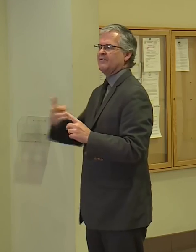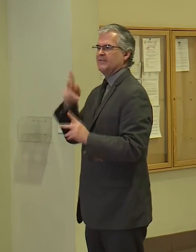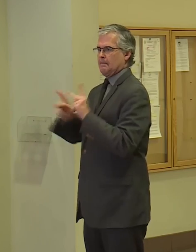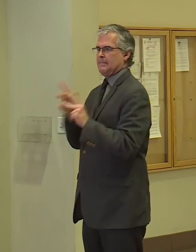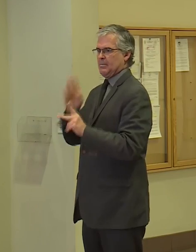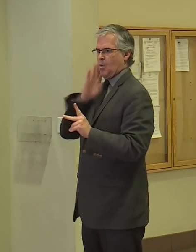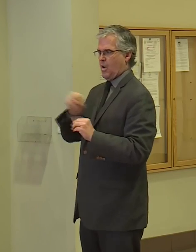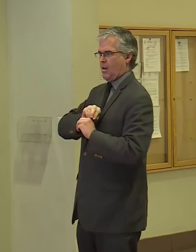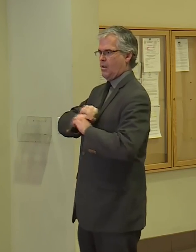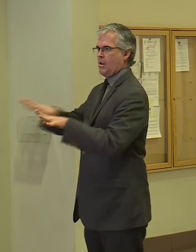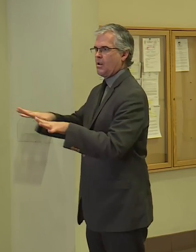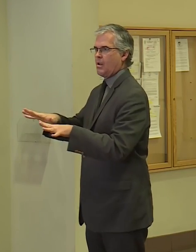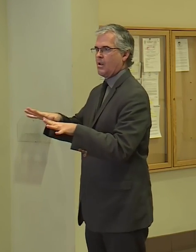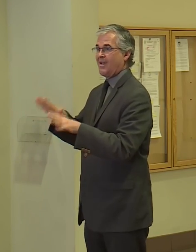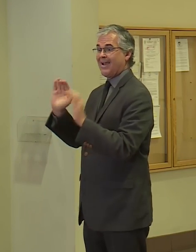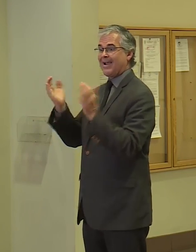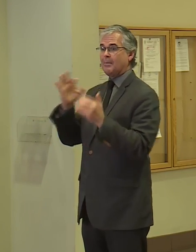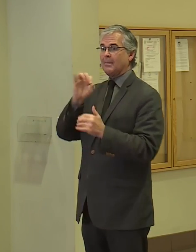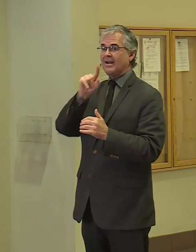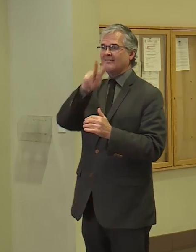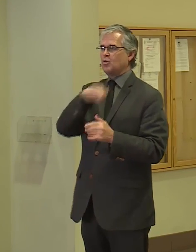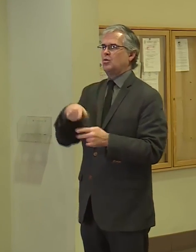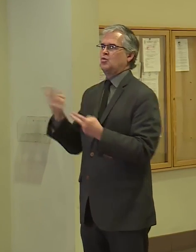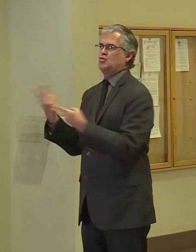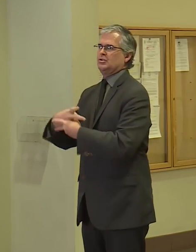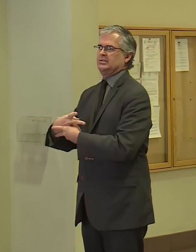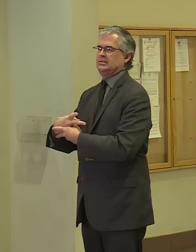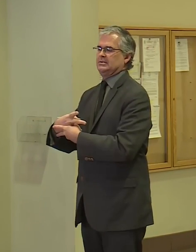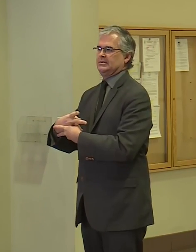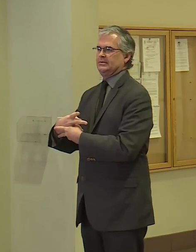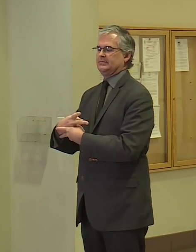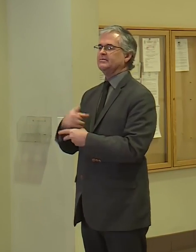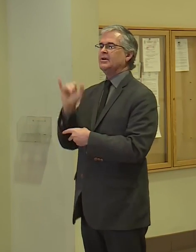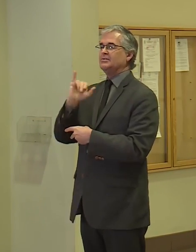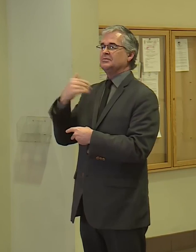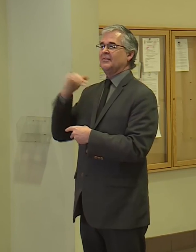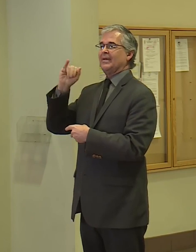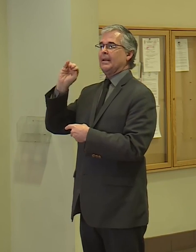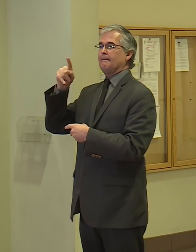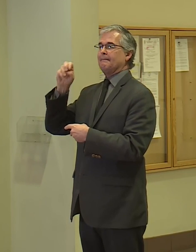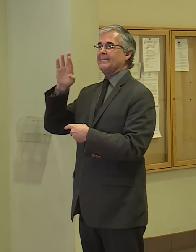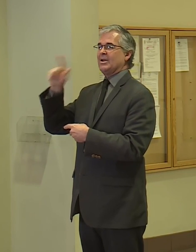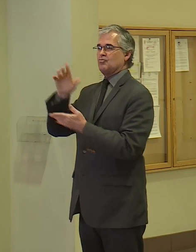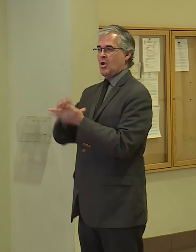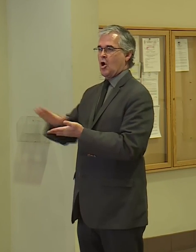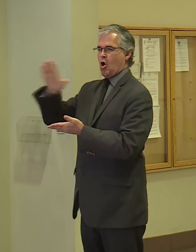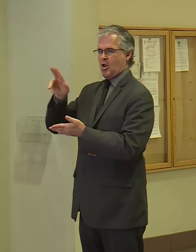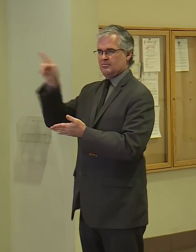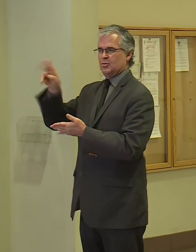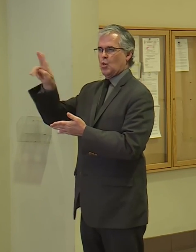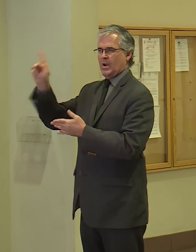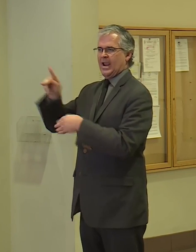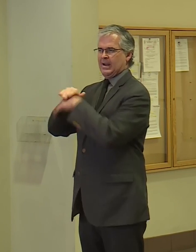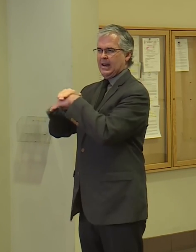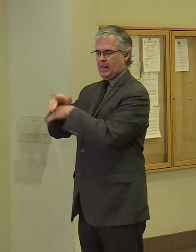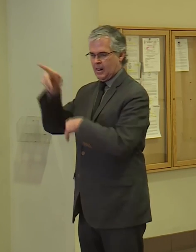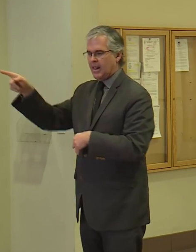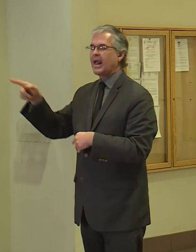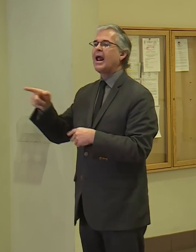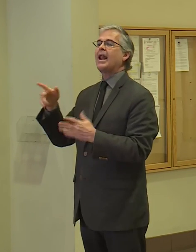reproduction for the flu and according to experts at Imperial College in United Kingdom the doubling rate of this virus